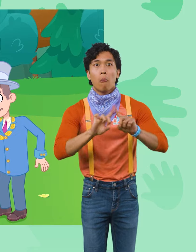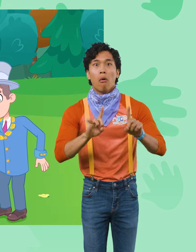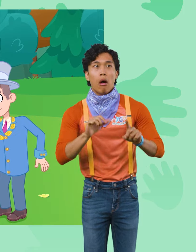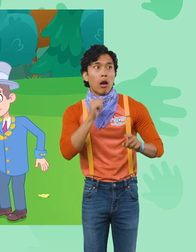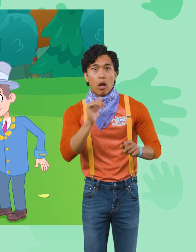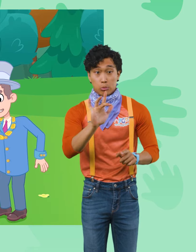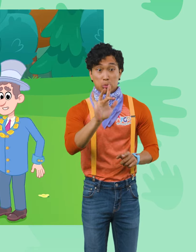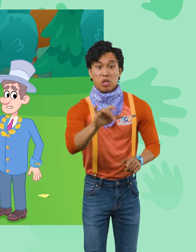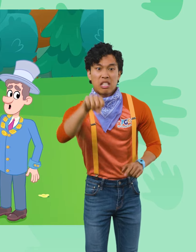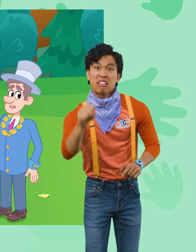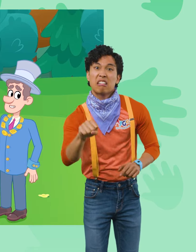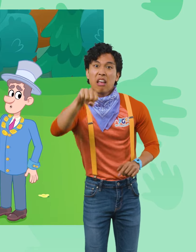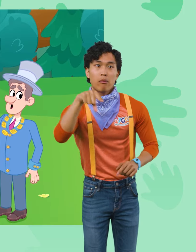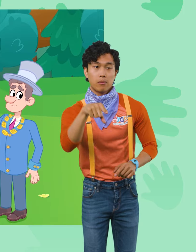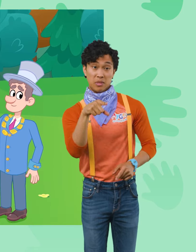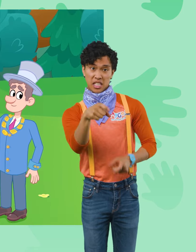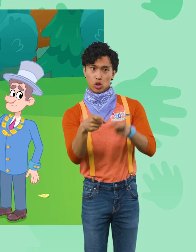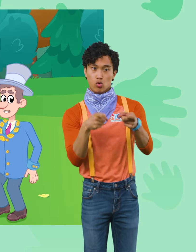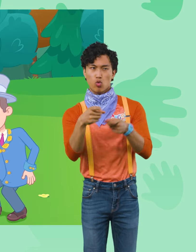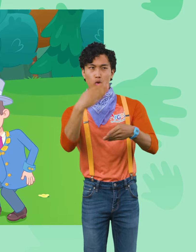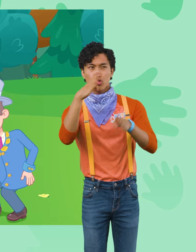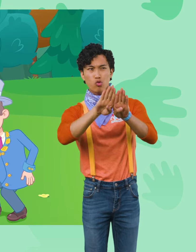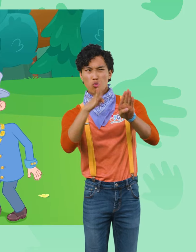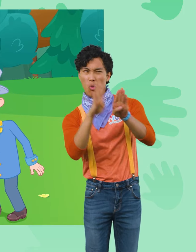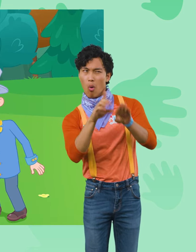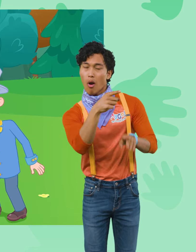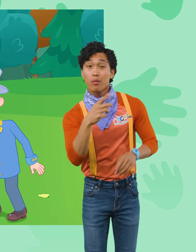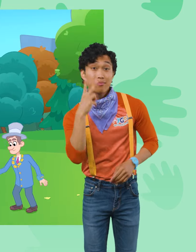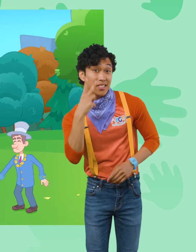this lever. It controls the door. See?